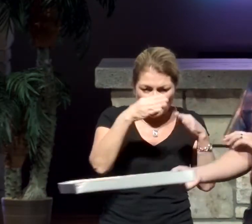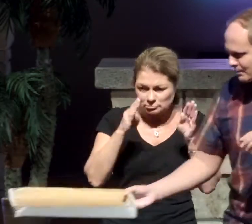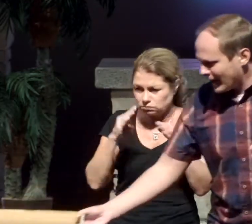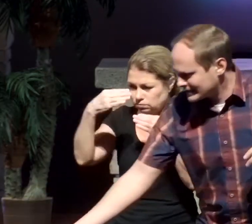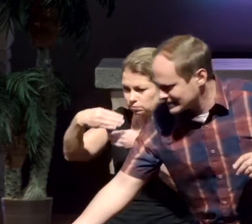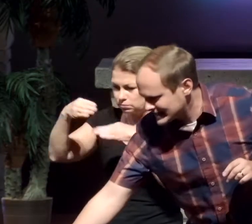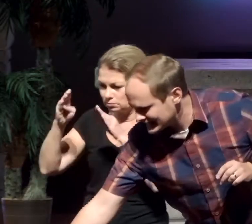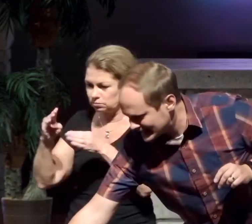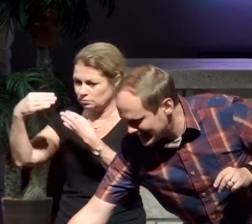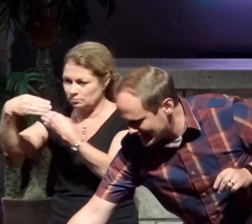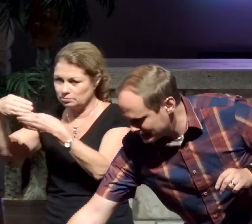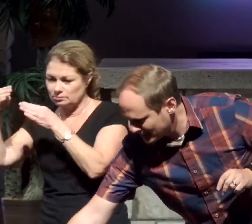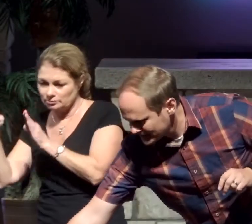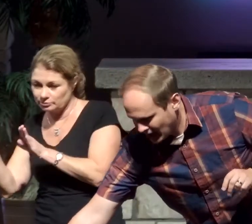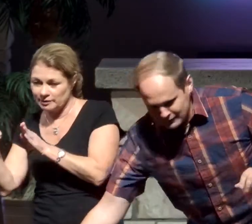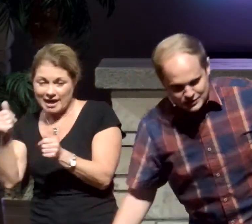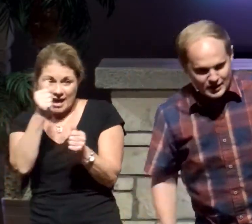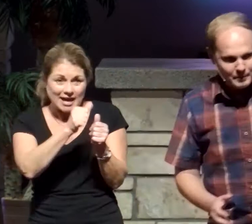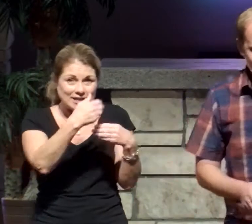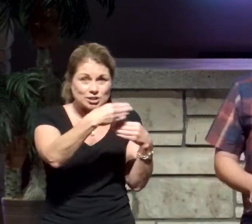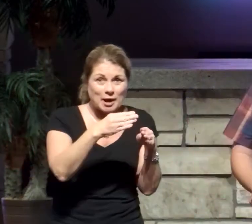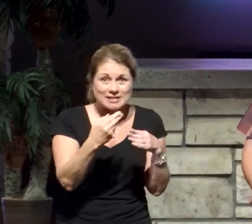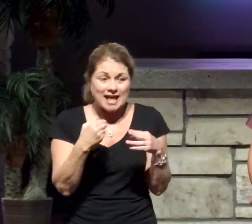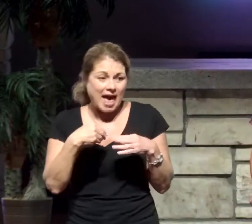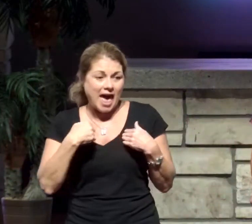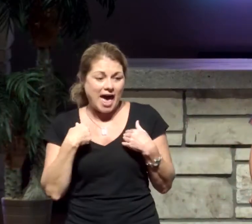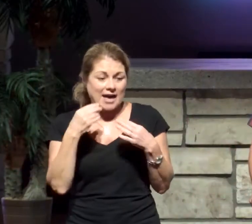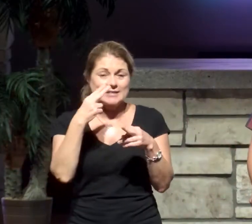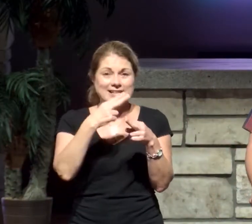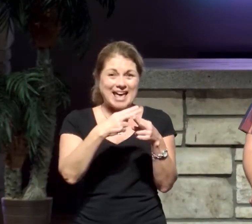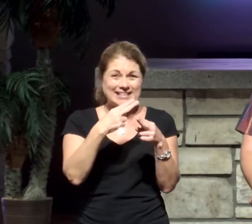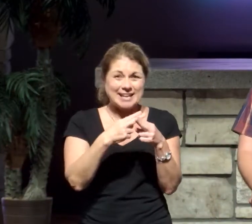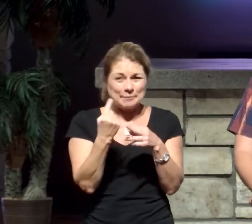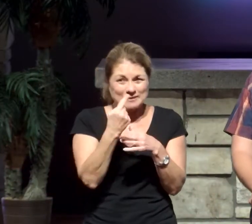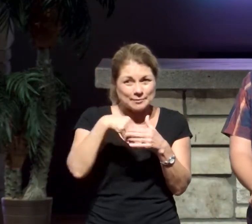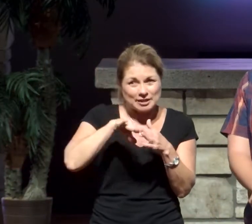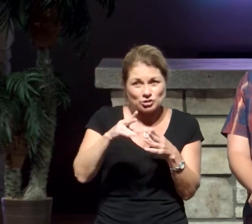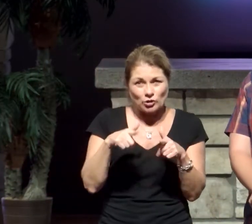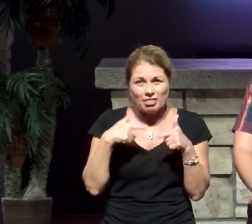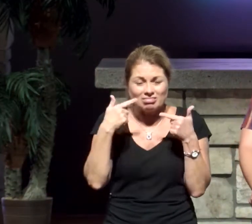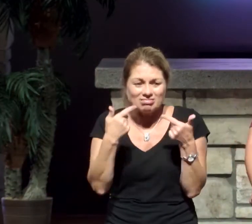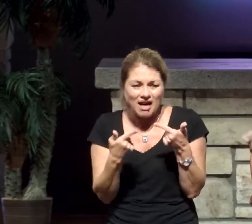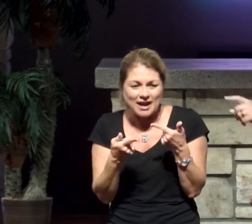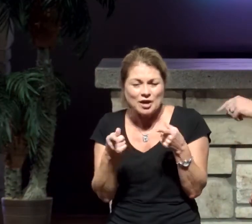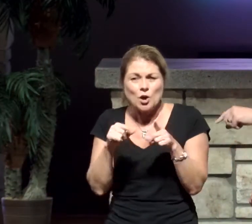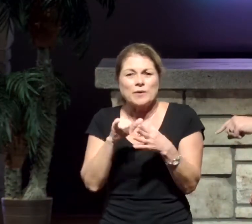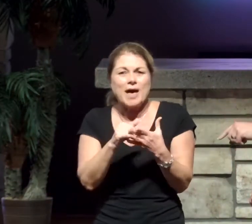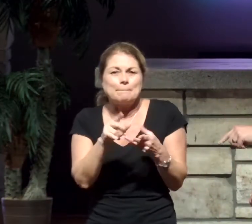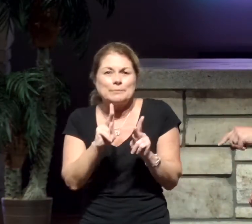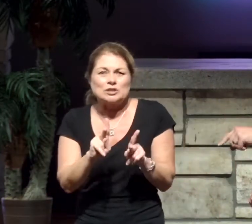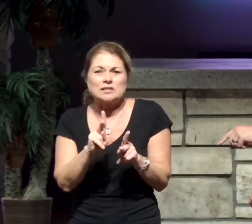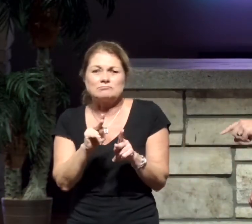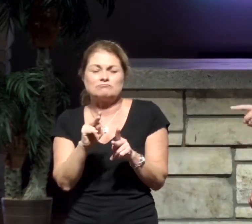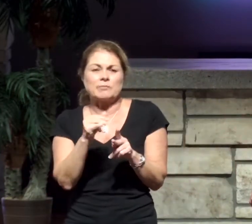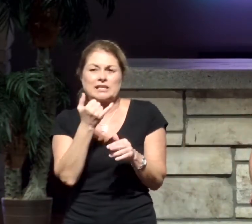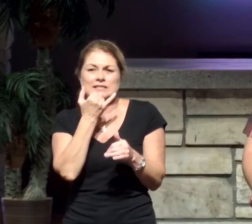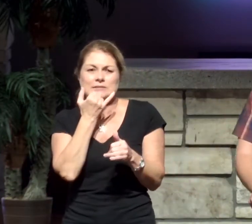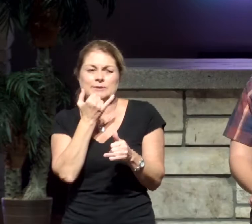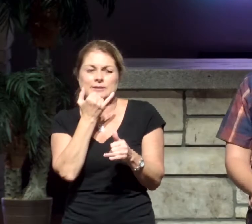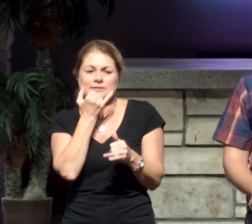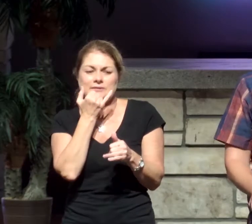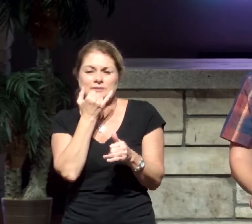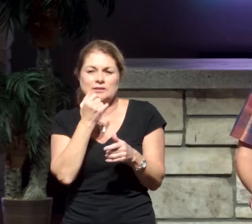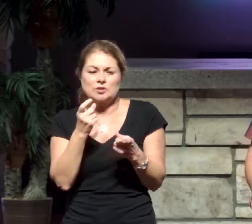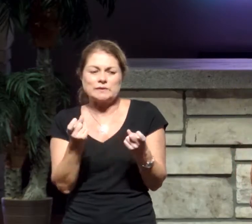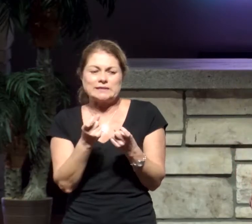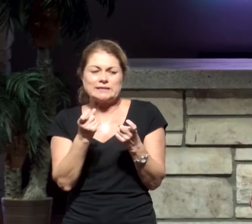each of these boxes has a name of somebody in your life. And whenever that person makes a mistake, whenever they mess